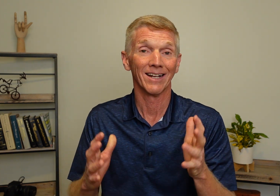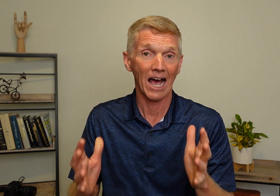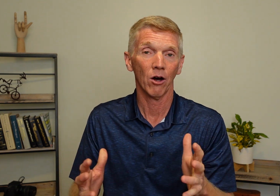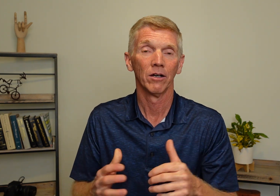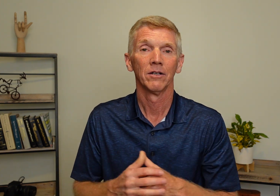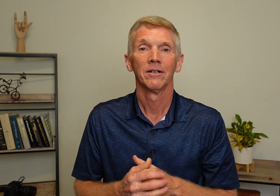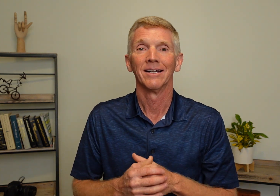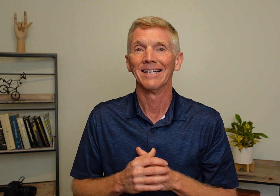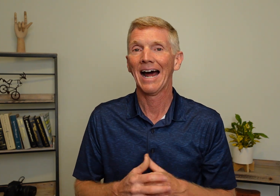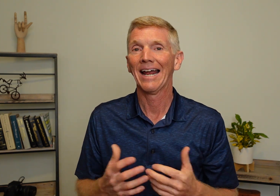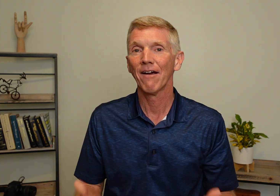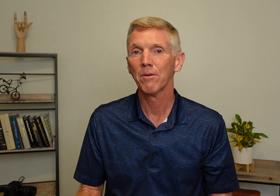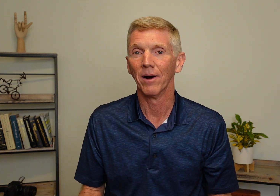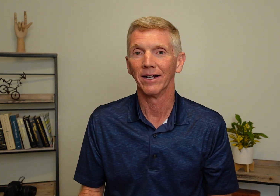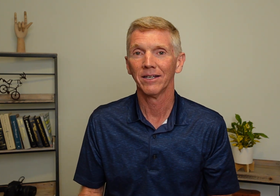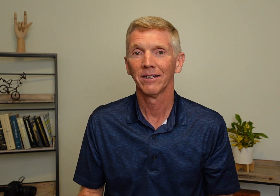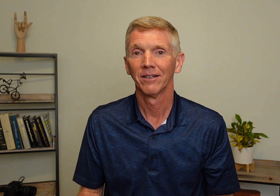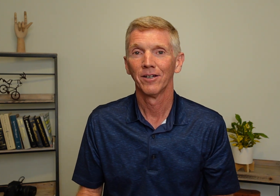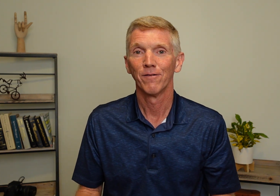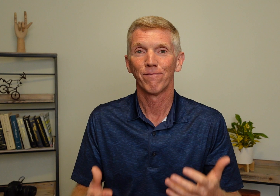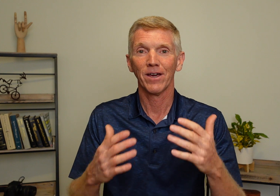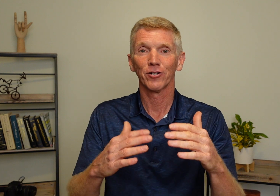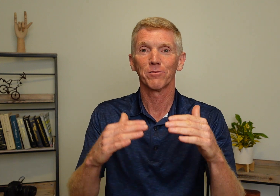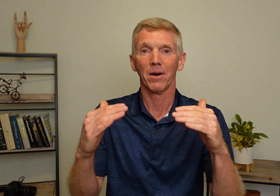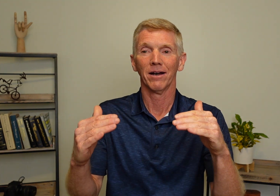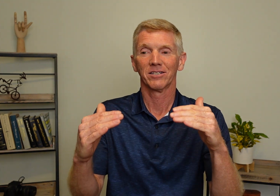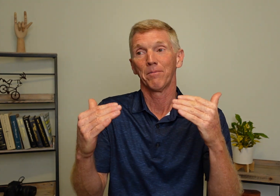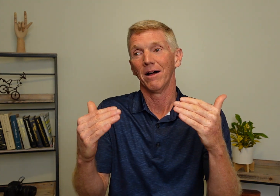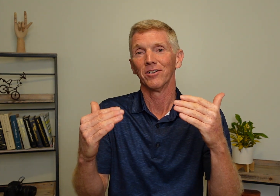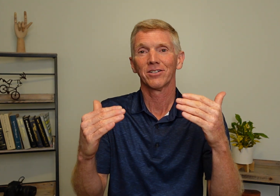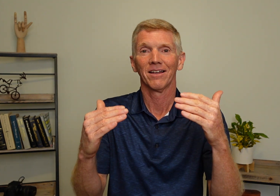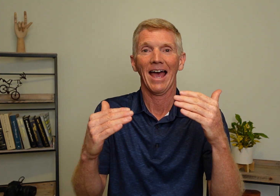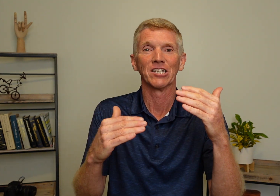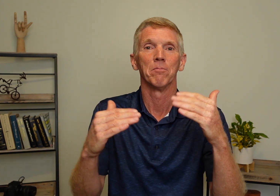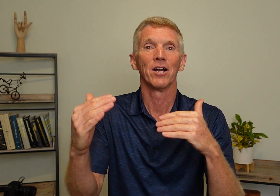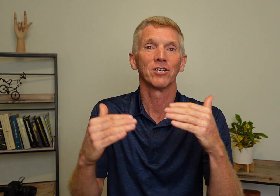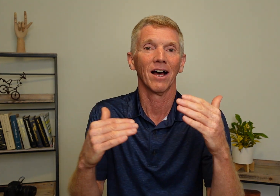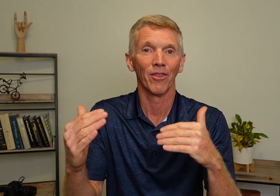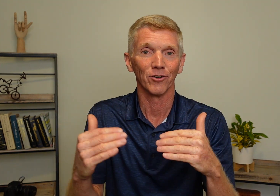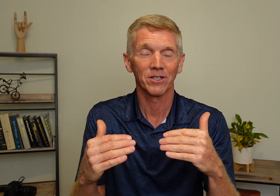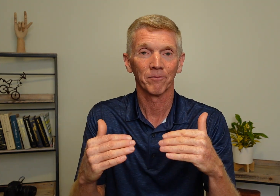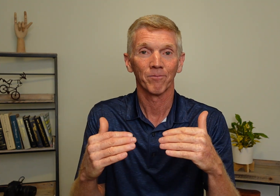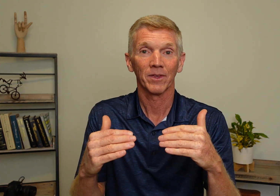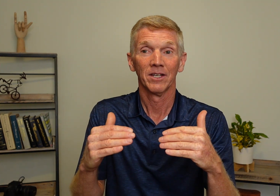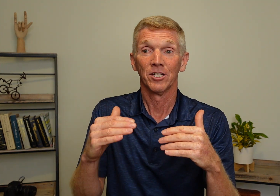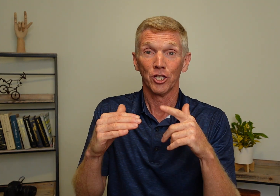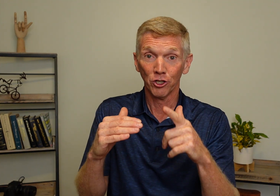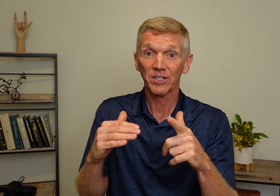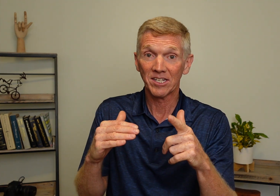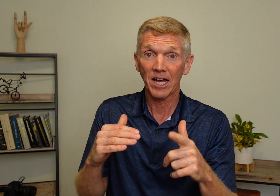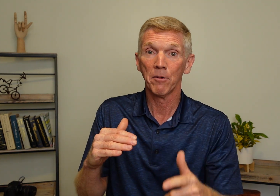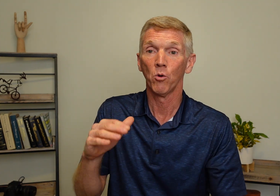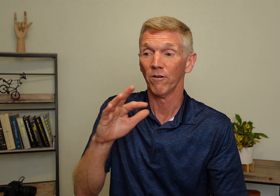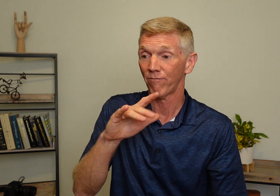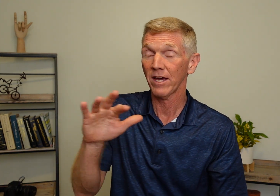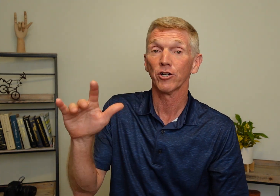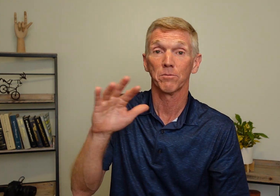Now, not everybody fingerspells as much as others. You'll see some who will